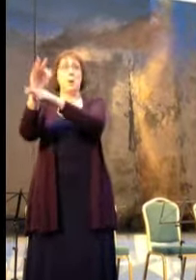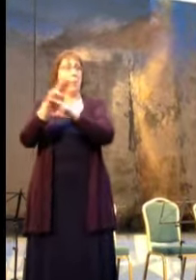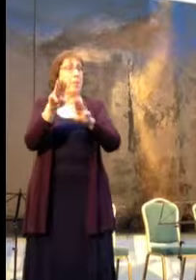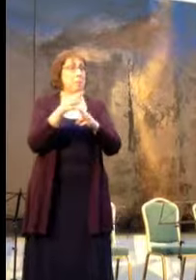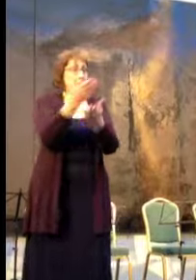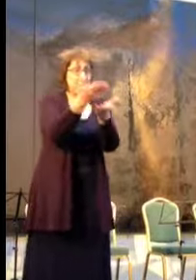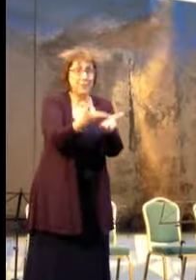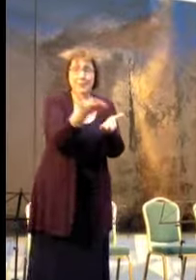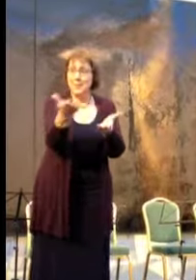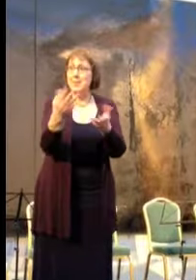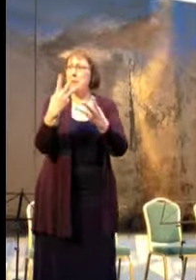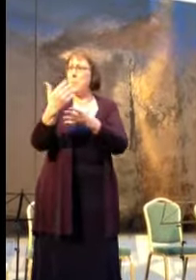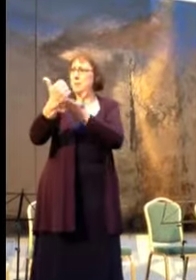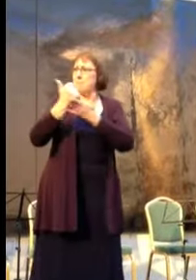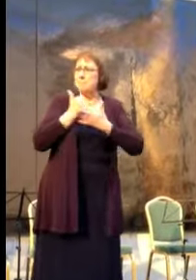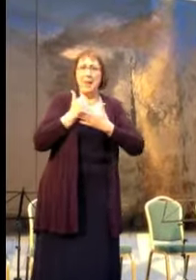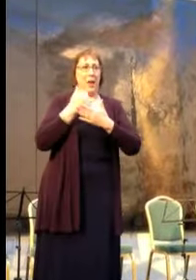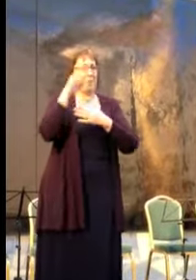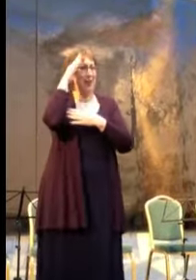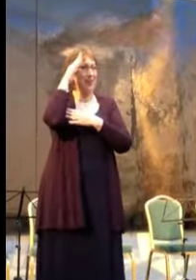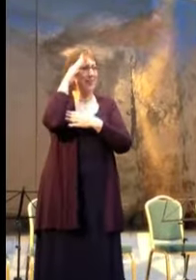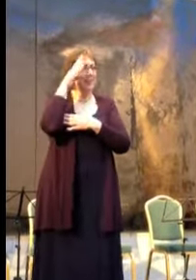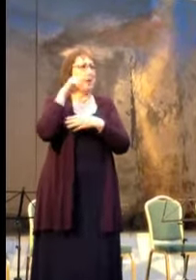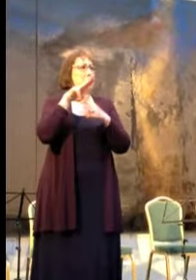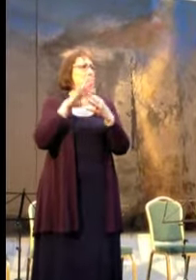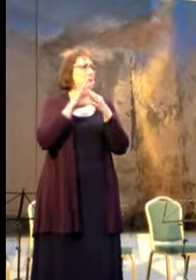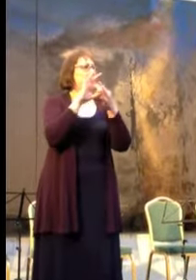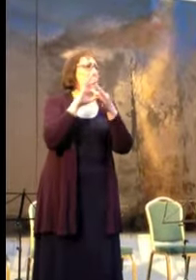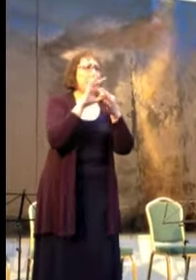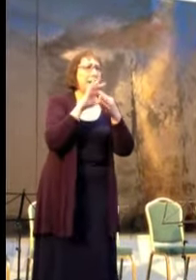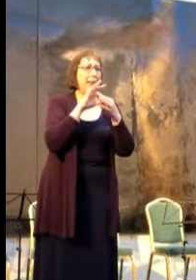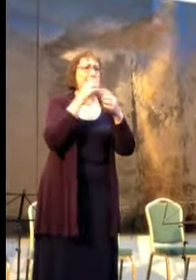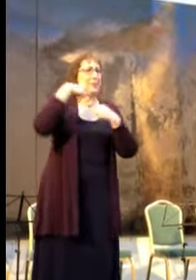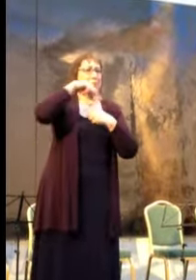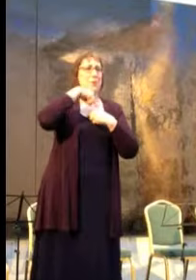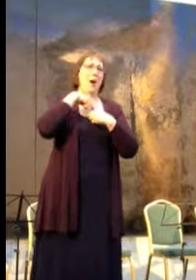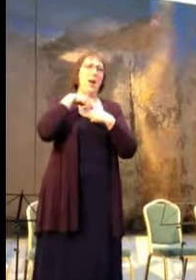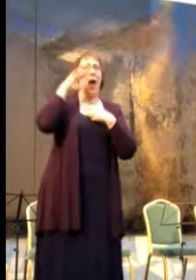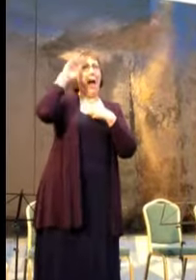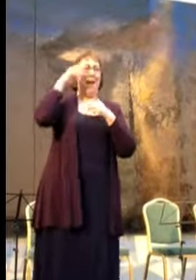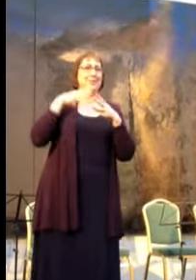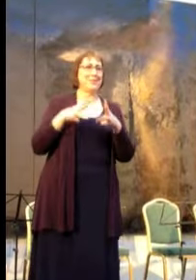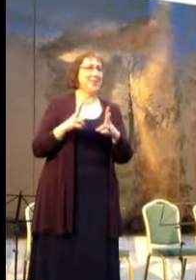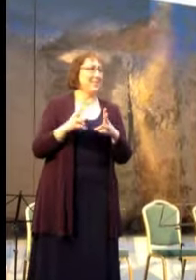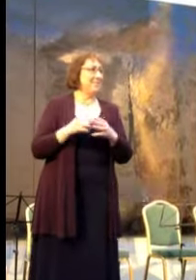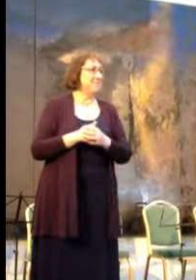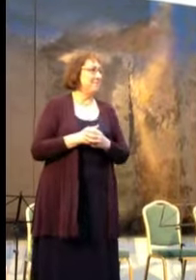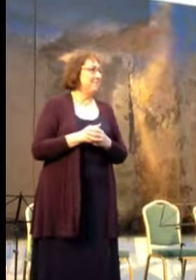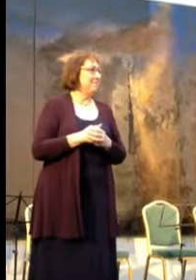anxious to assist Ireland, and those who value and relate to what they perceive to be our Irishness. And